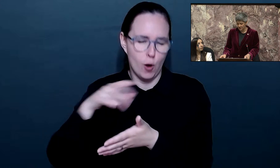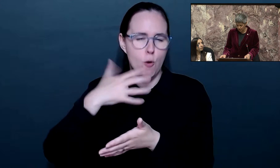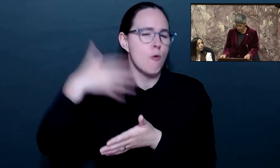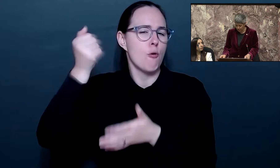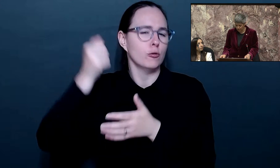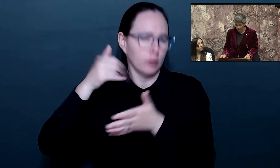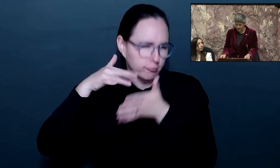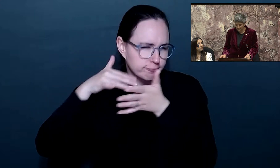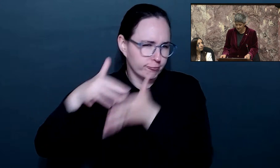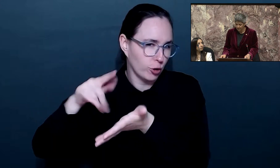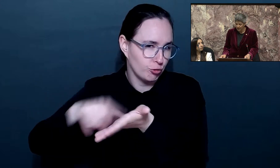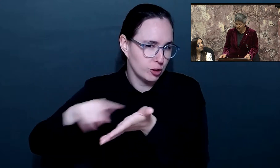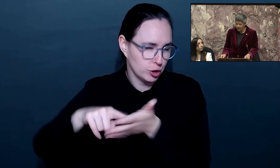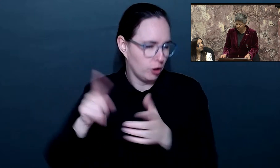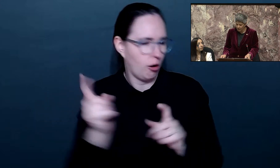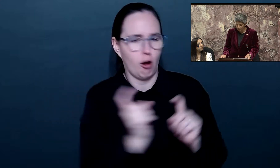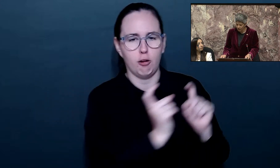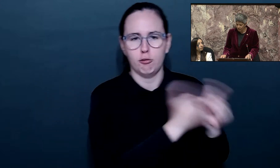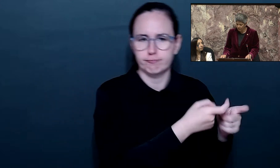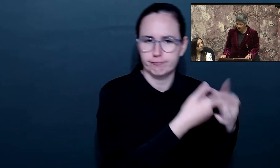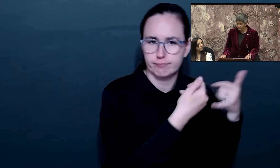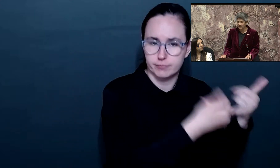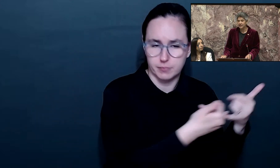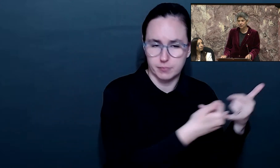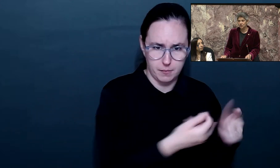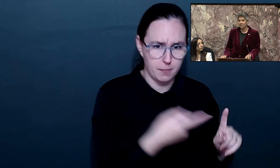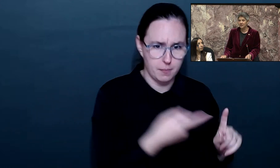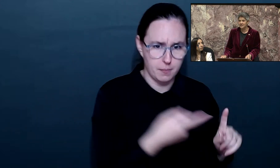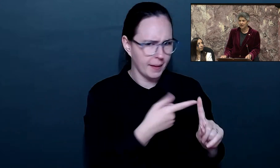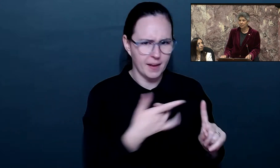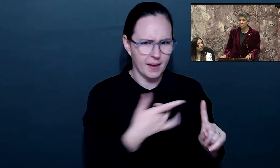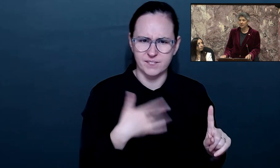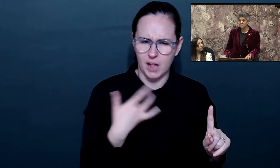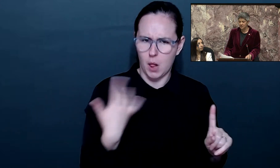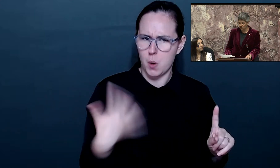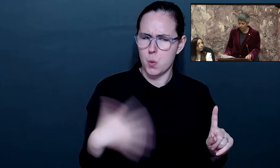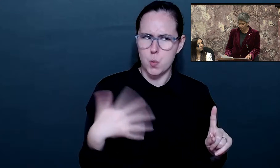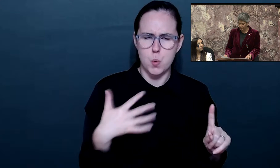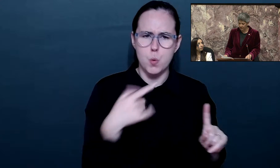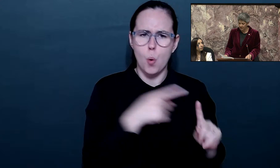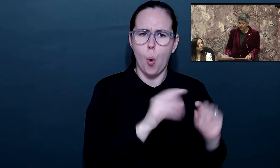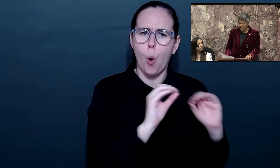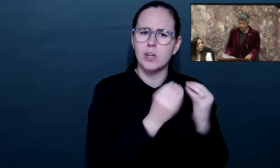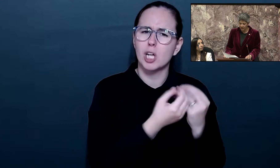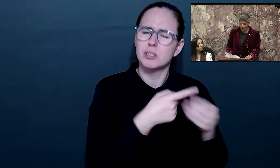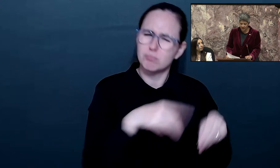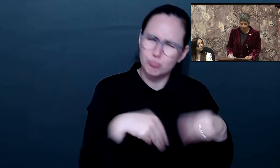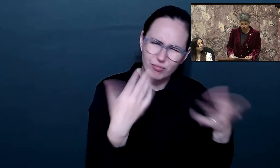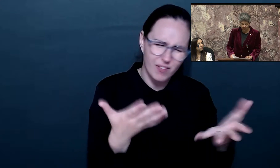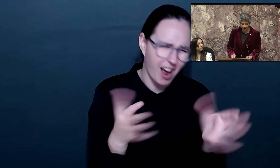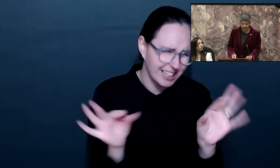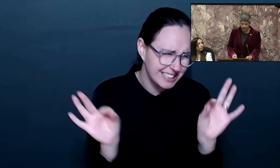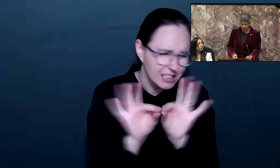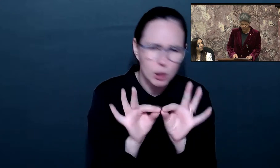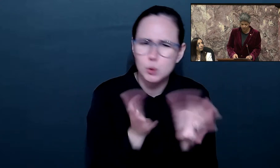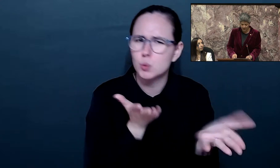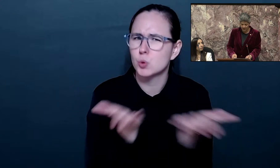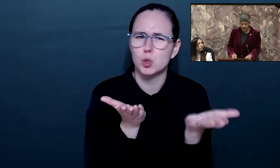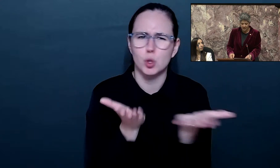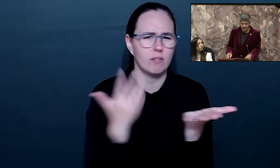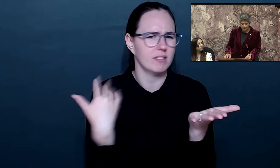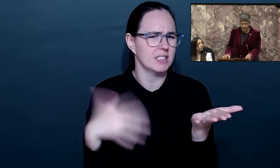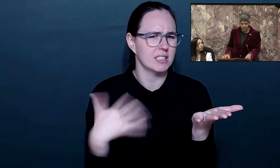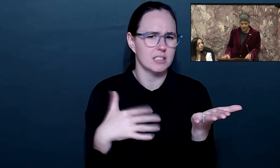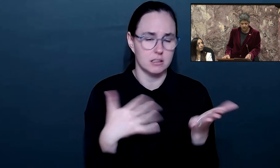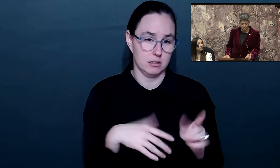are essential services. And we know from the leadership and example of Seniors 411 that by improving health and